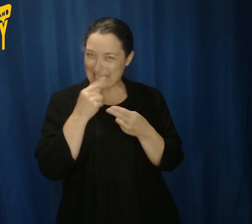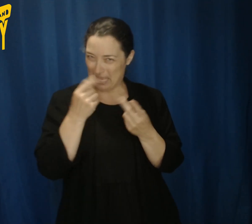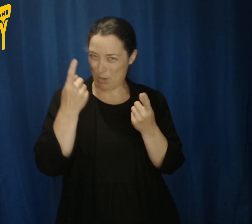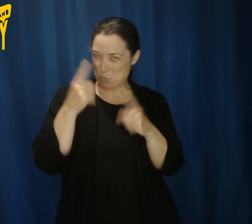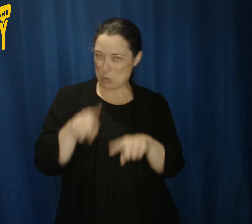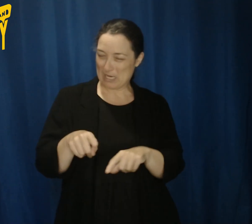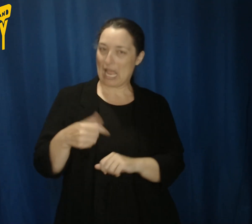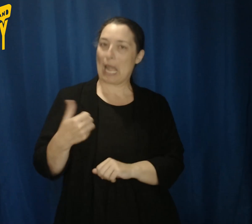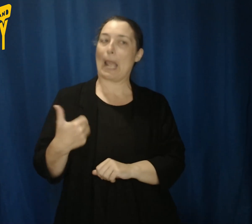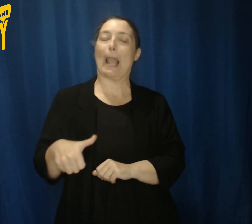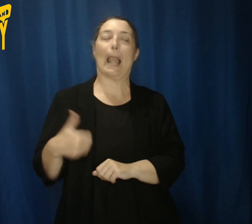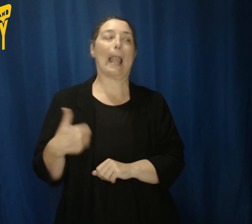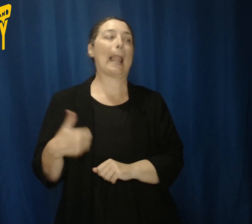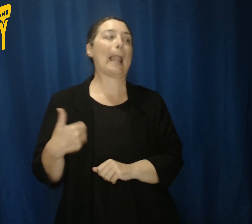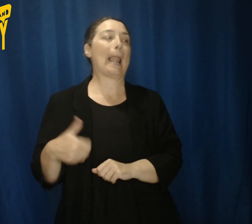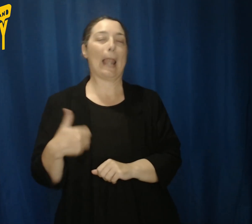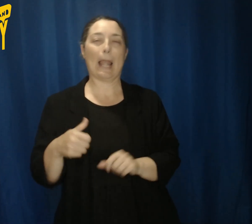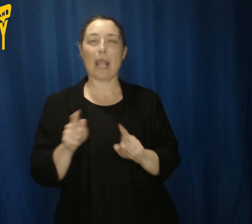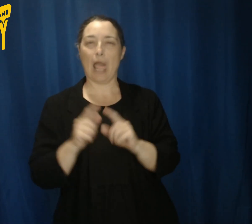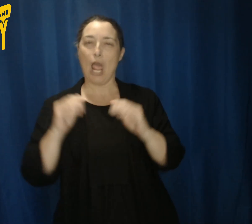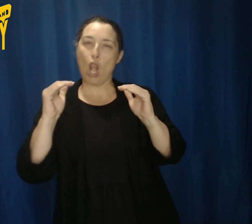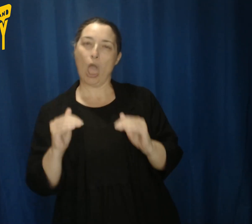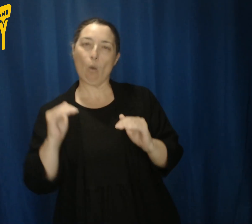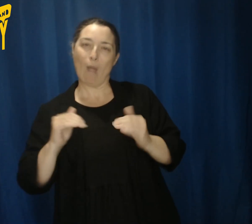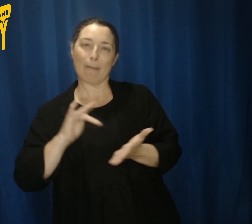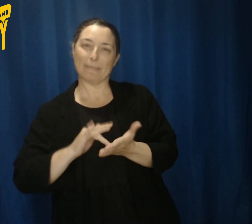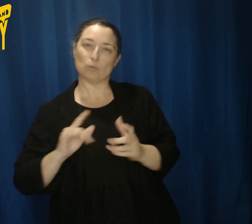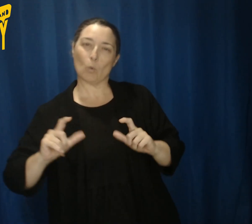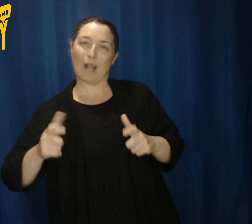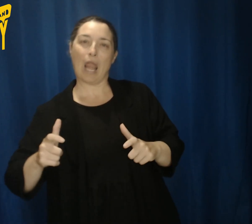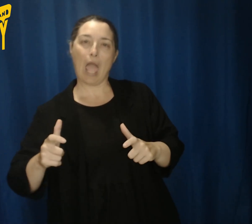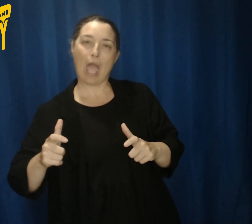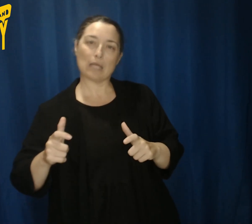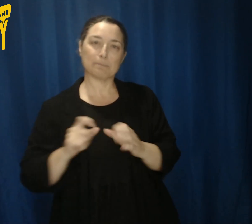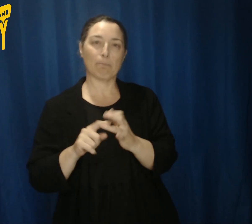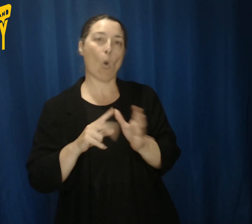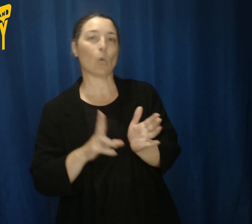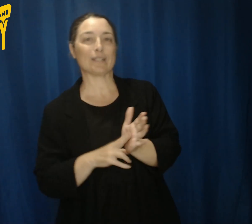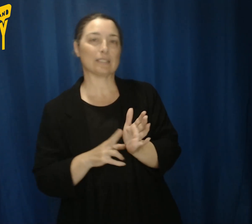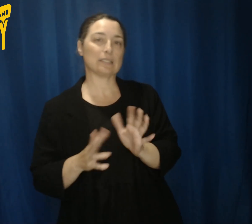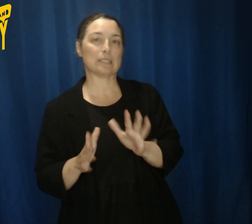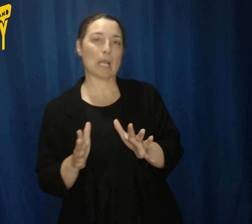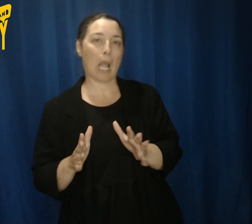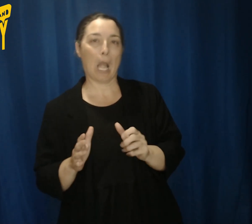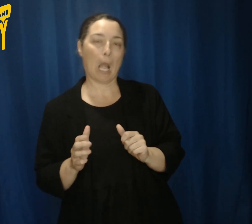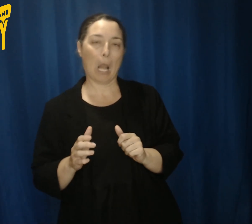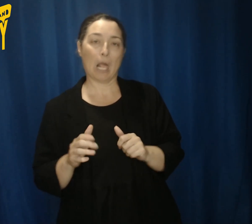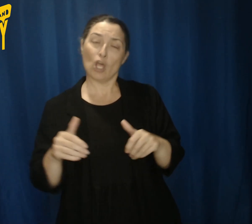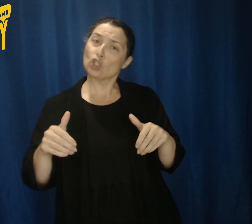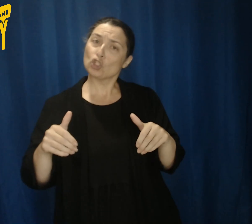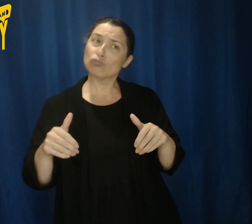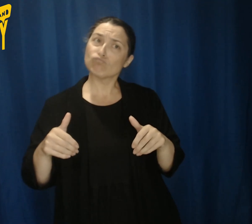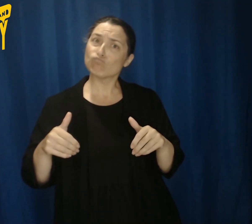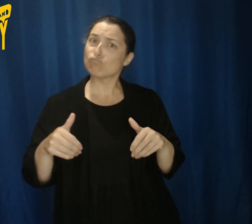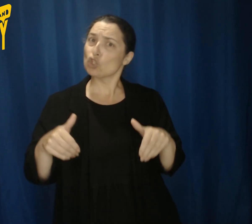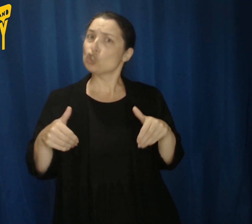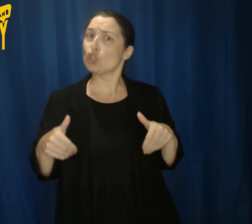this, lower middle class, Bogan, aspiring, quite conservative background I come from, really.